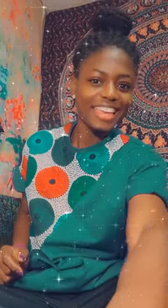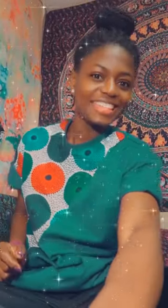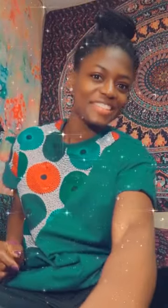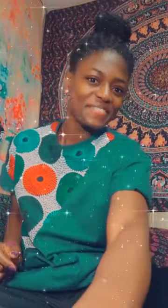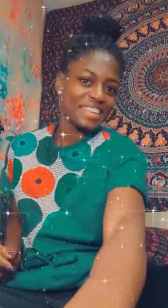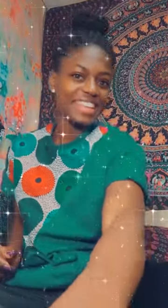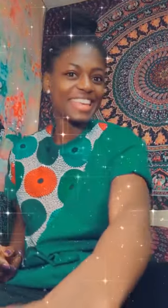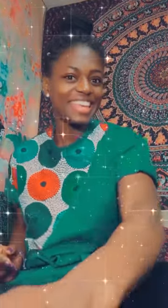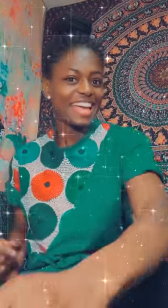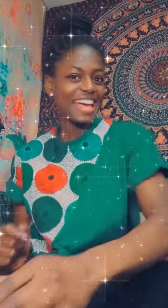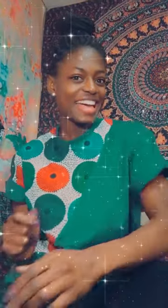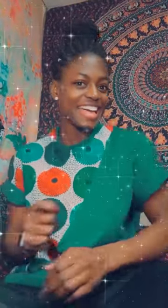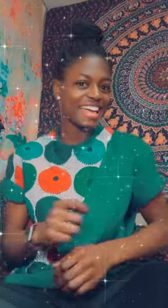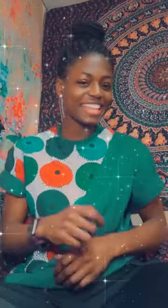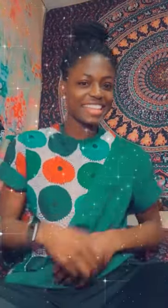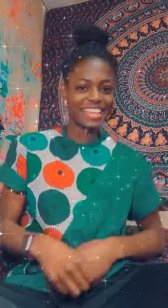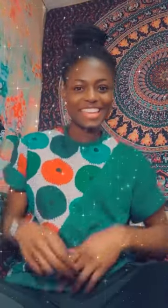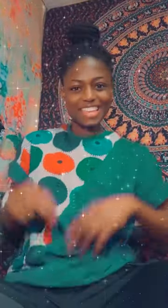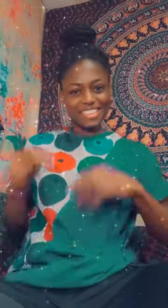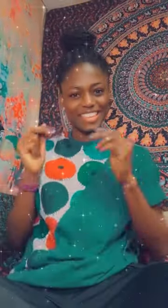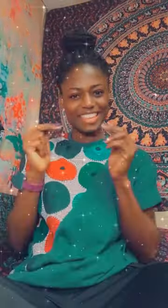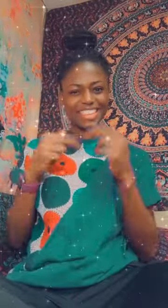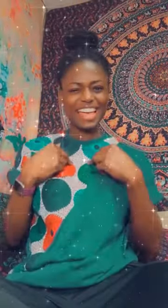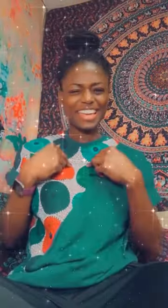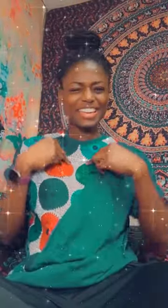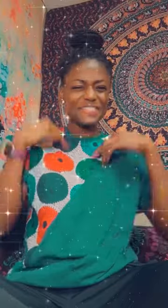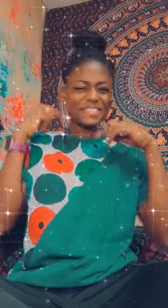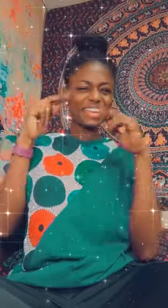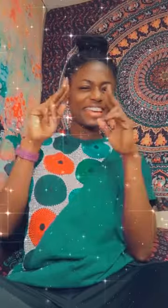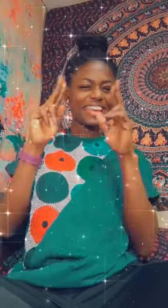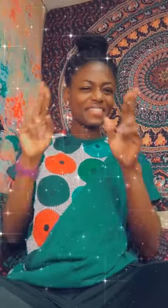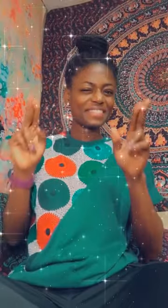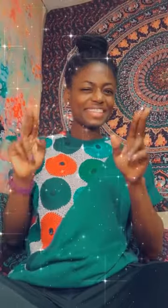Jah Phinga. You got life, you got everything.